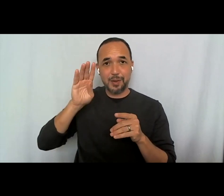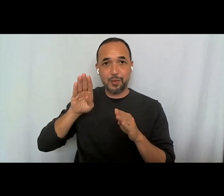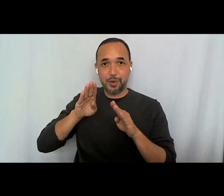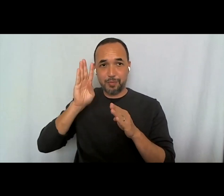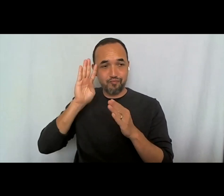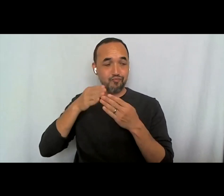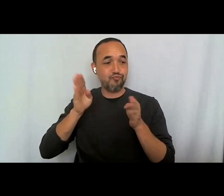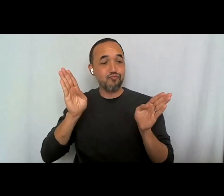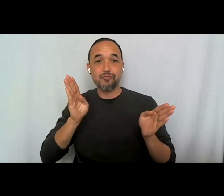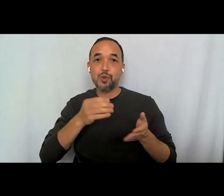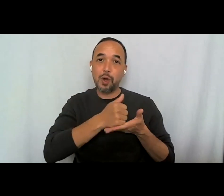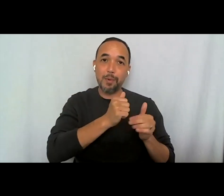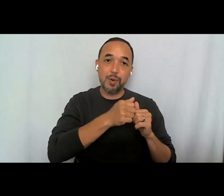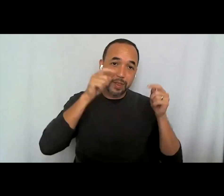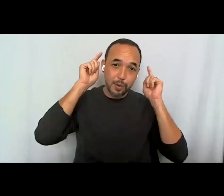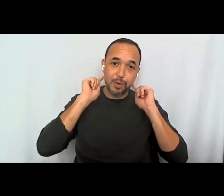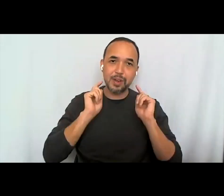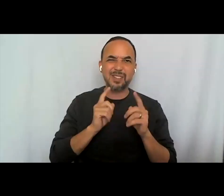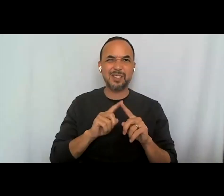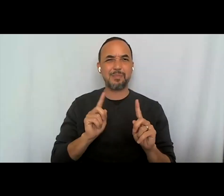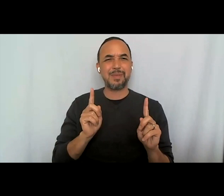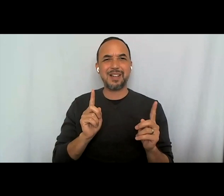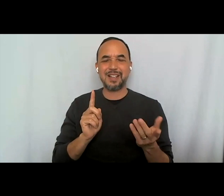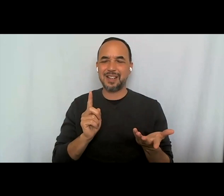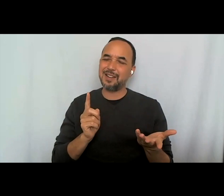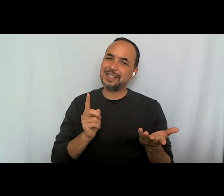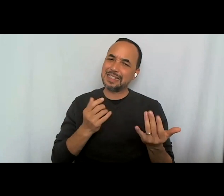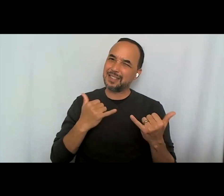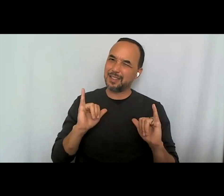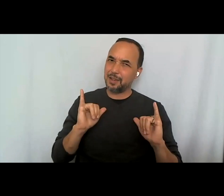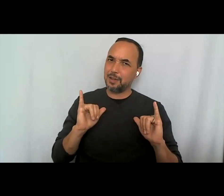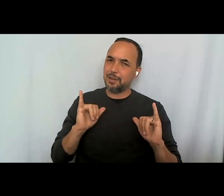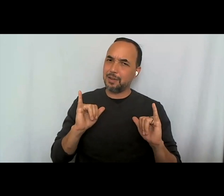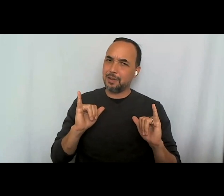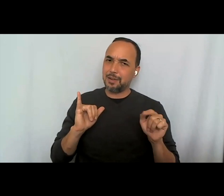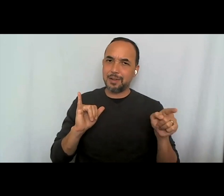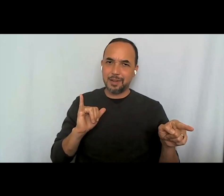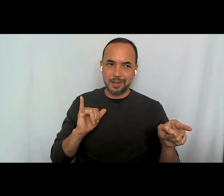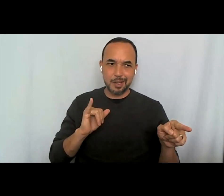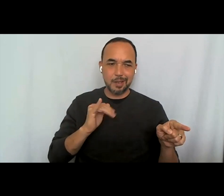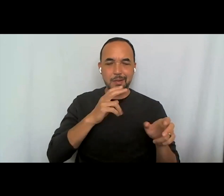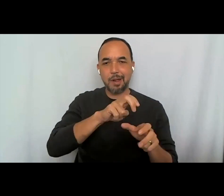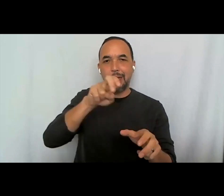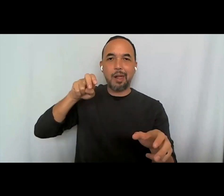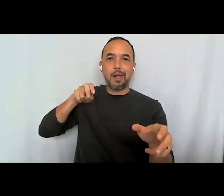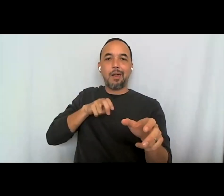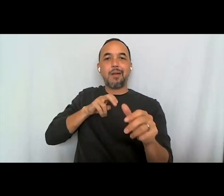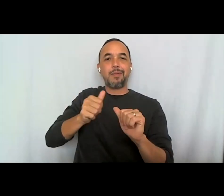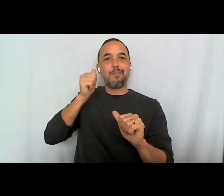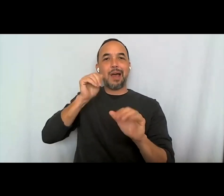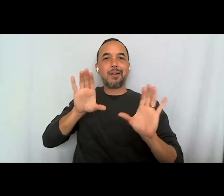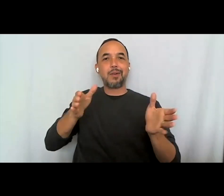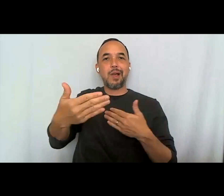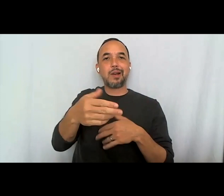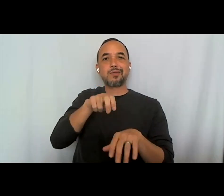aids. But even then, he would end up in the back of the class sometimes, or